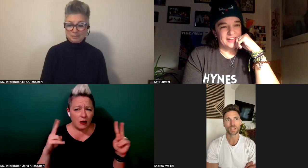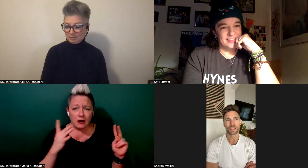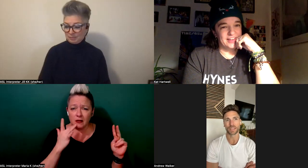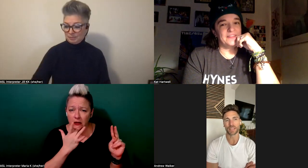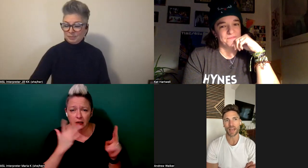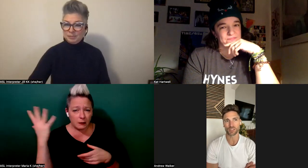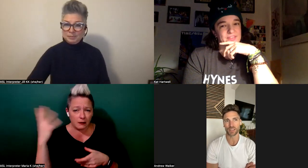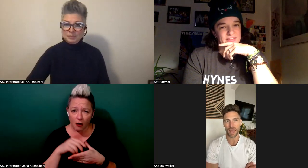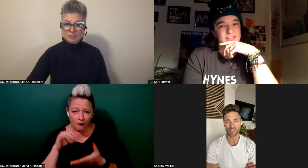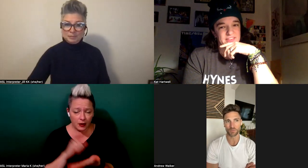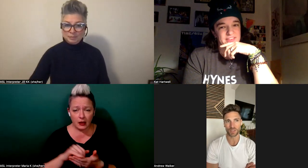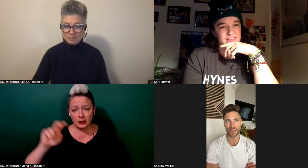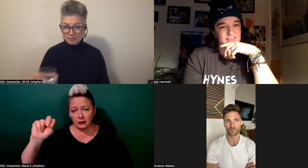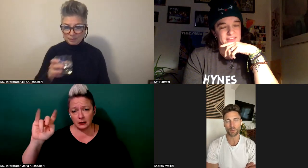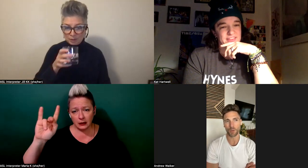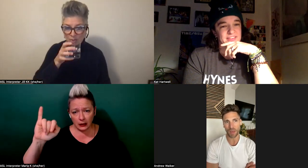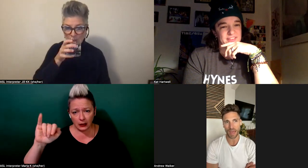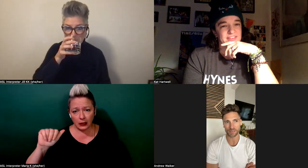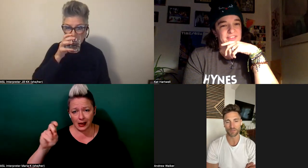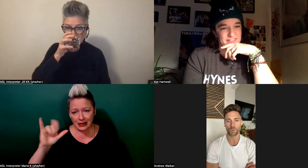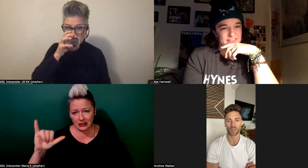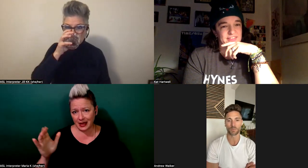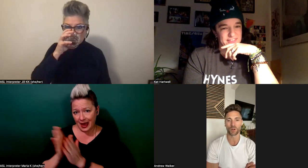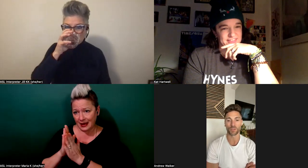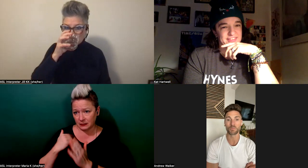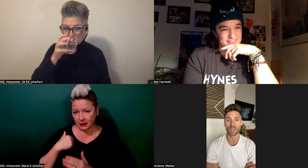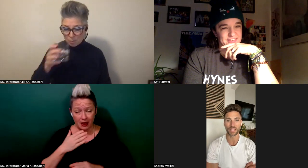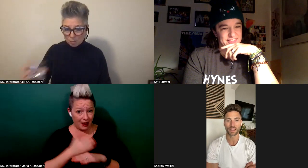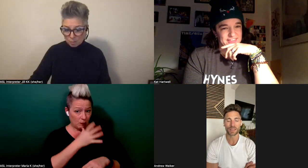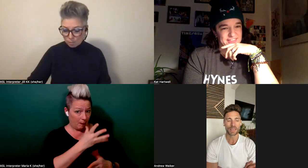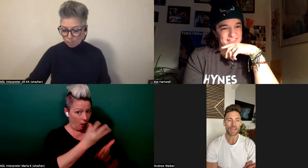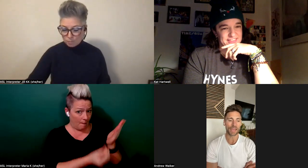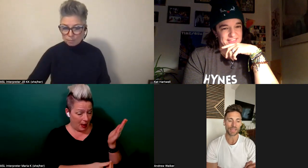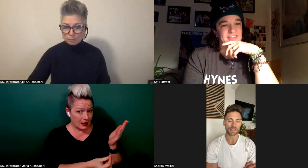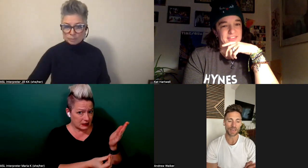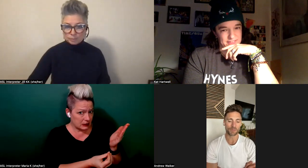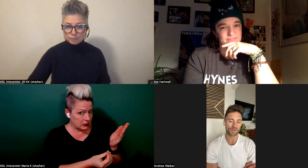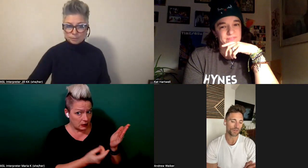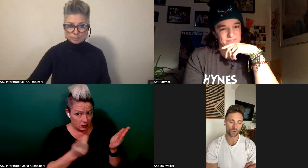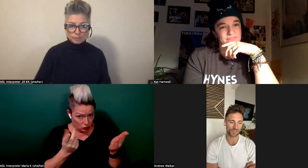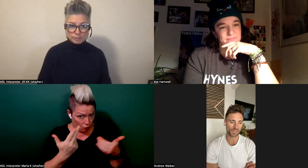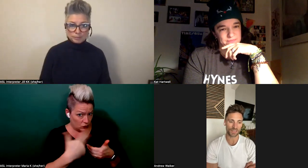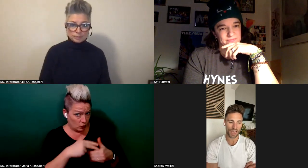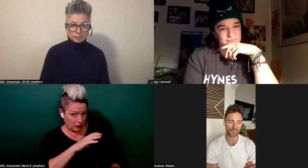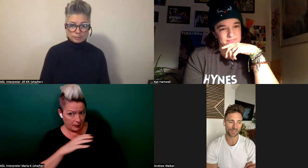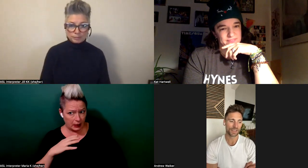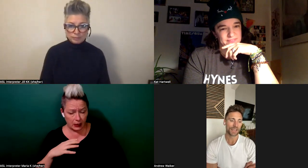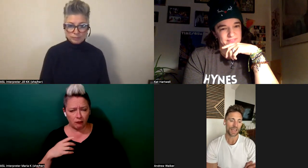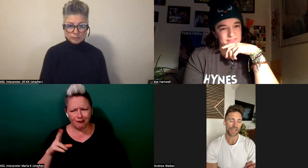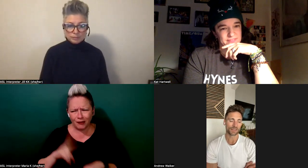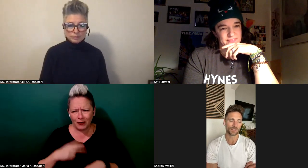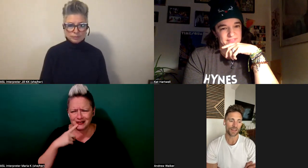it. Nikki and Ashley had asked me after my mom passed if I wanted to be part of the committee, and of course I said